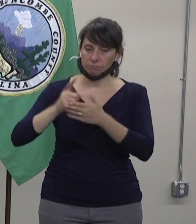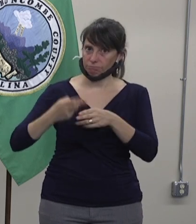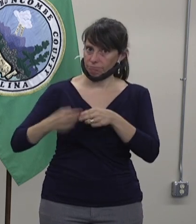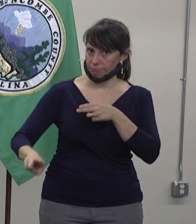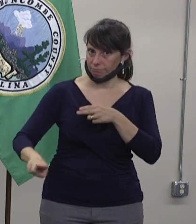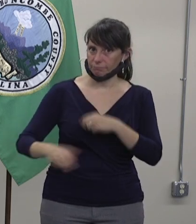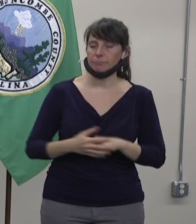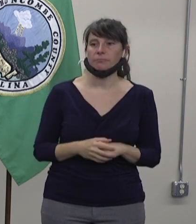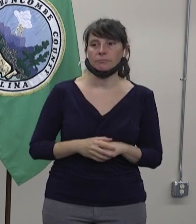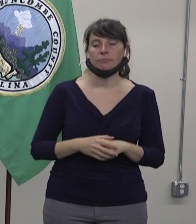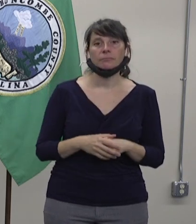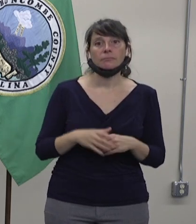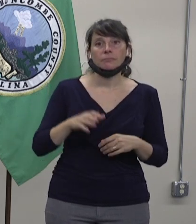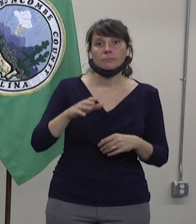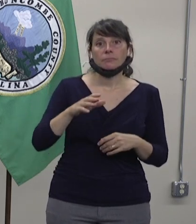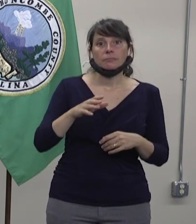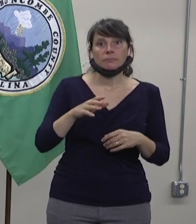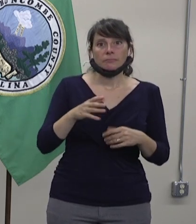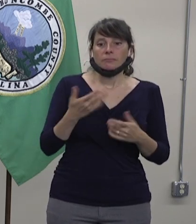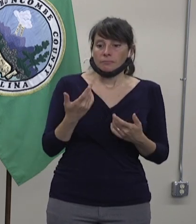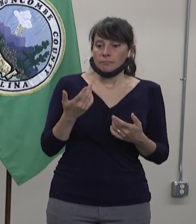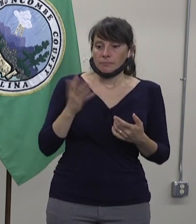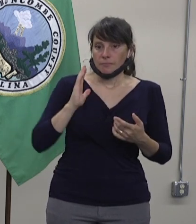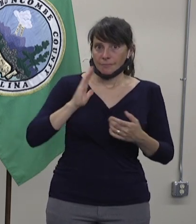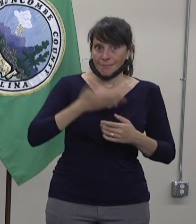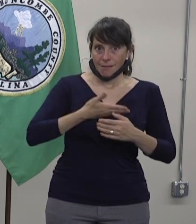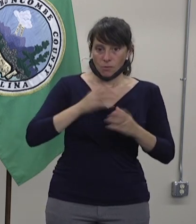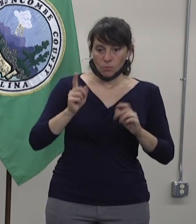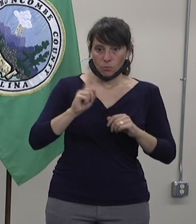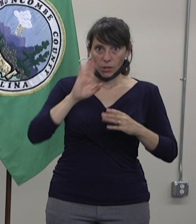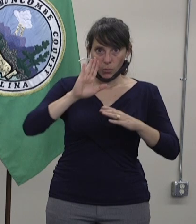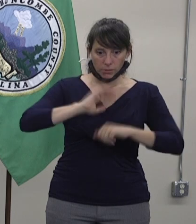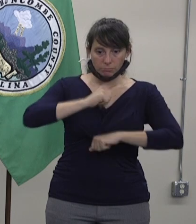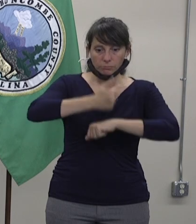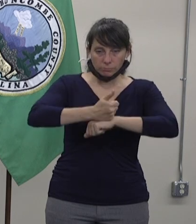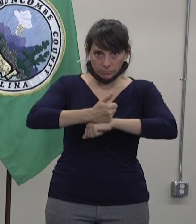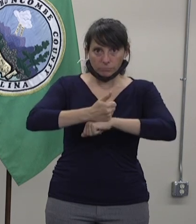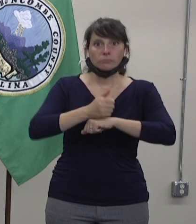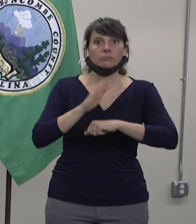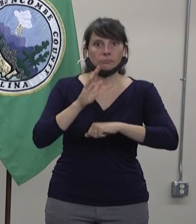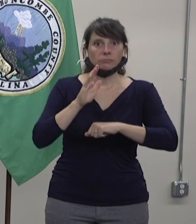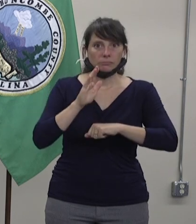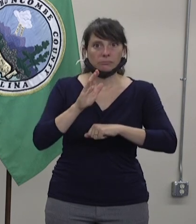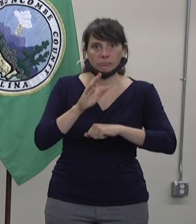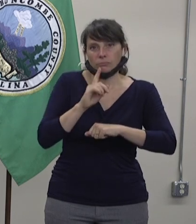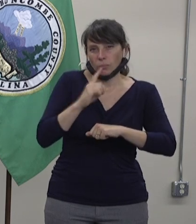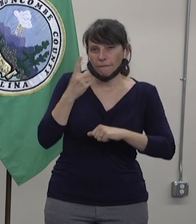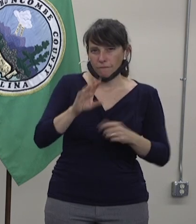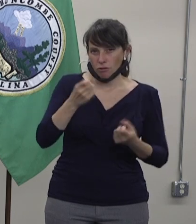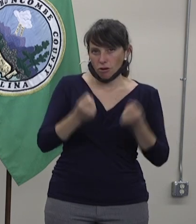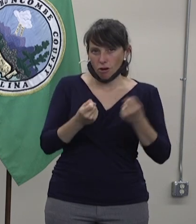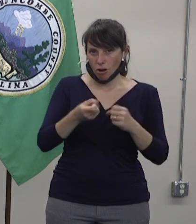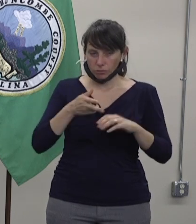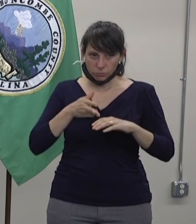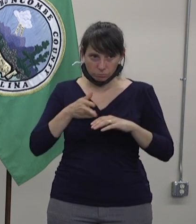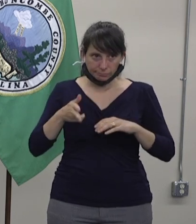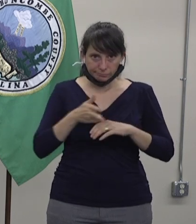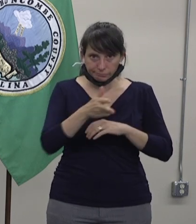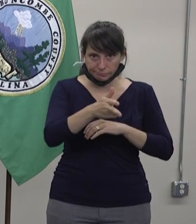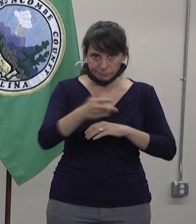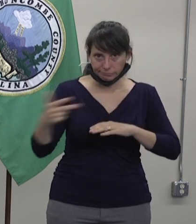sites remain designed as drive-through sites, but those who walk up or take the bus will have access to the testing site.